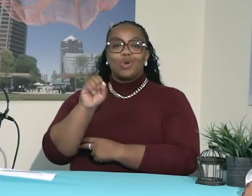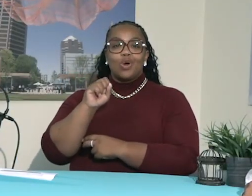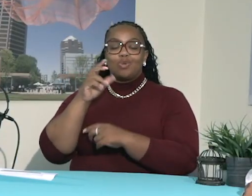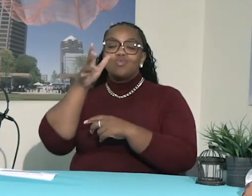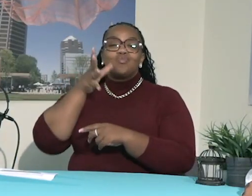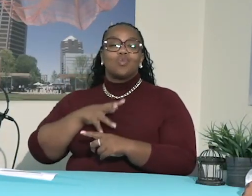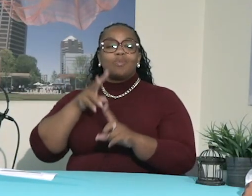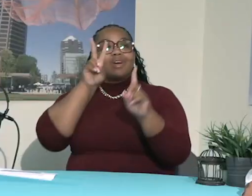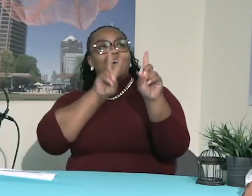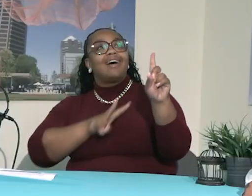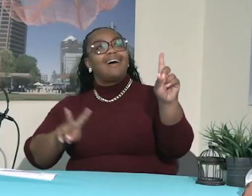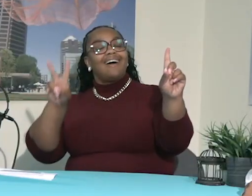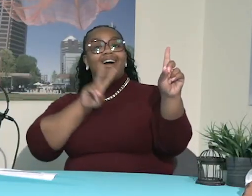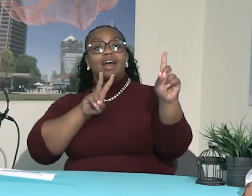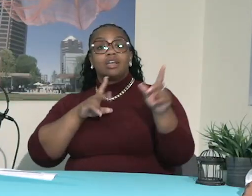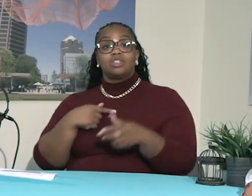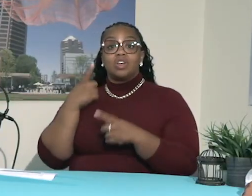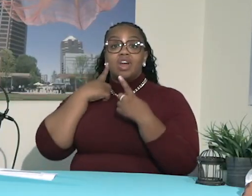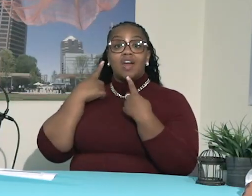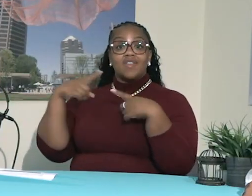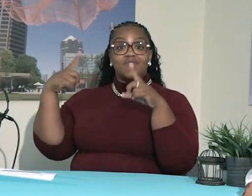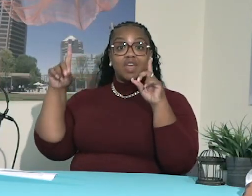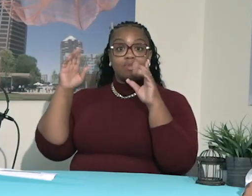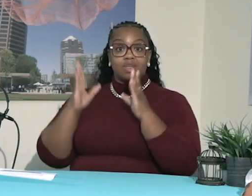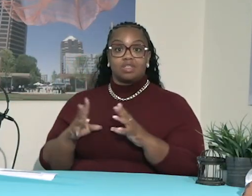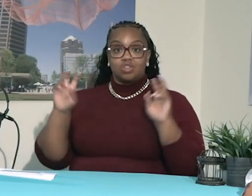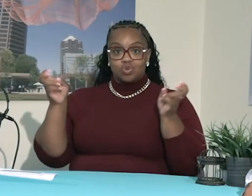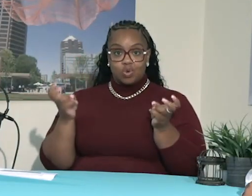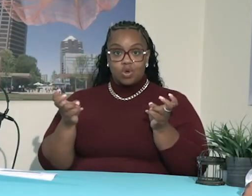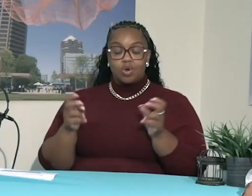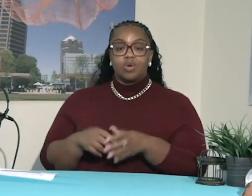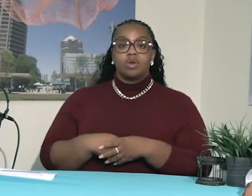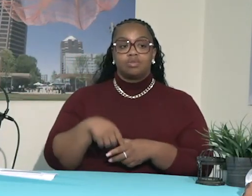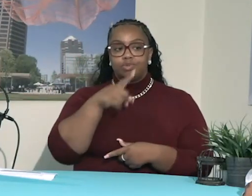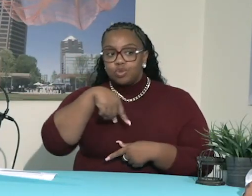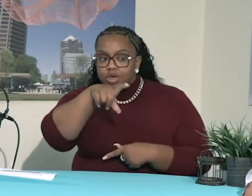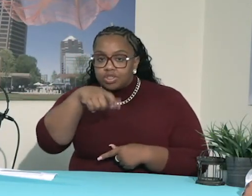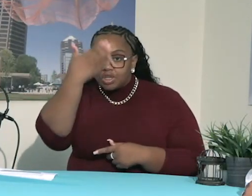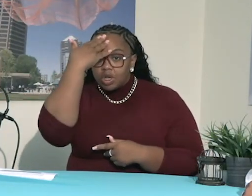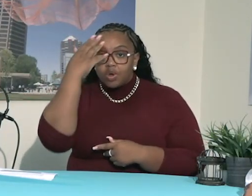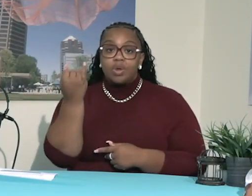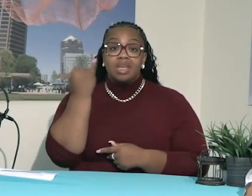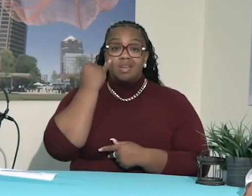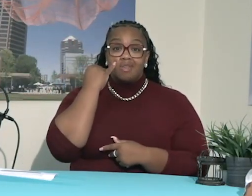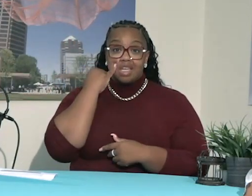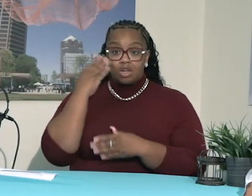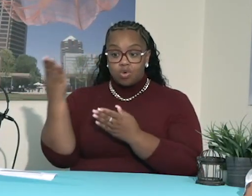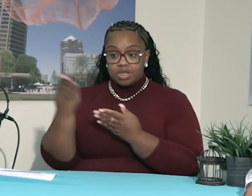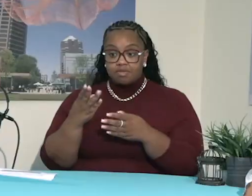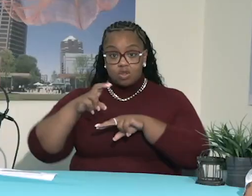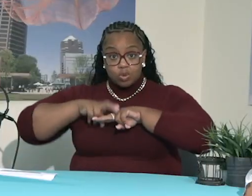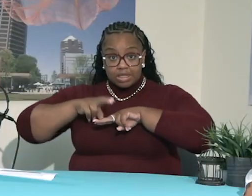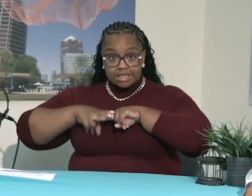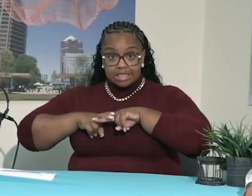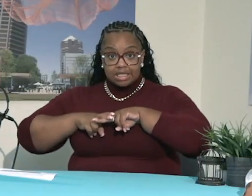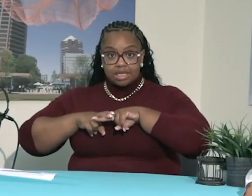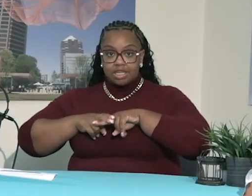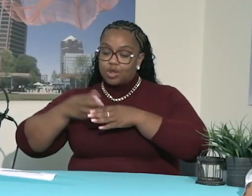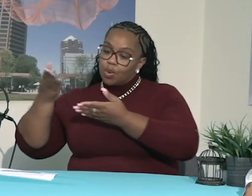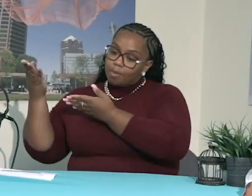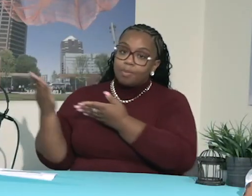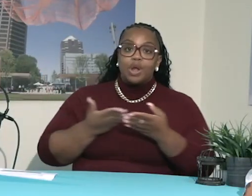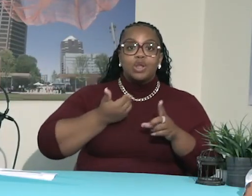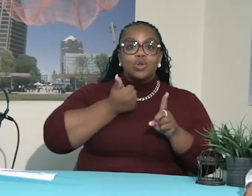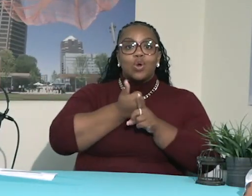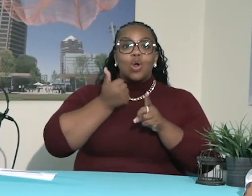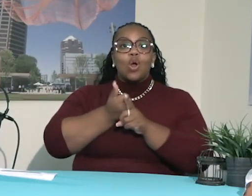quote that everybody should know, if they don't give you a seat at the table, you bring your own. That quote I